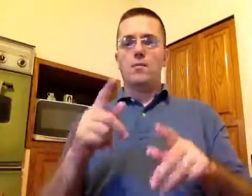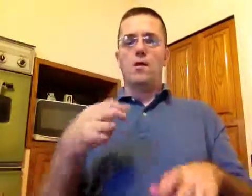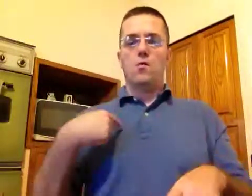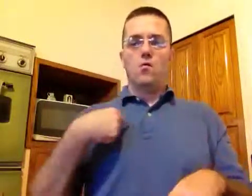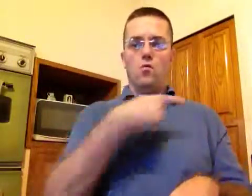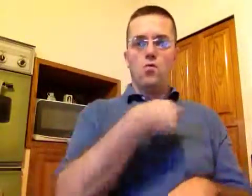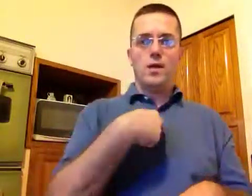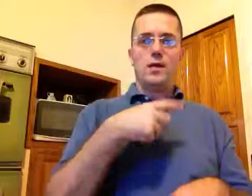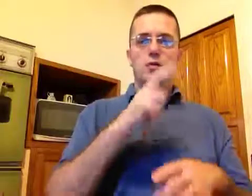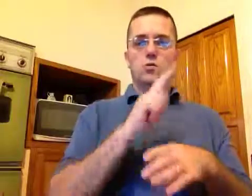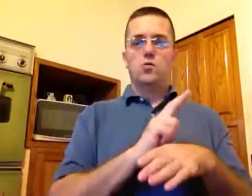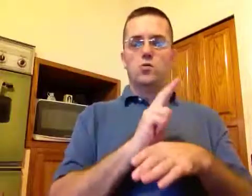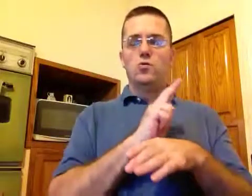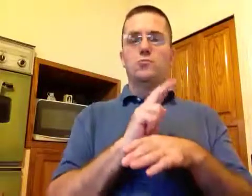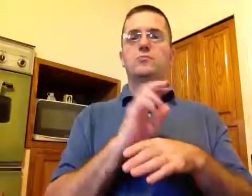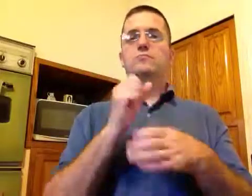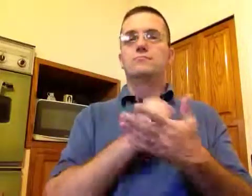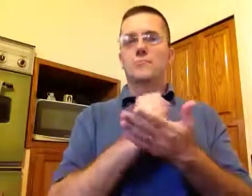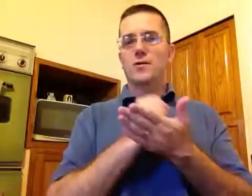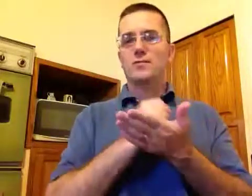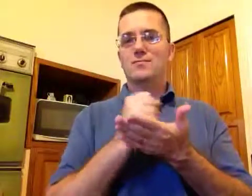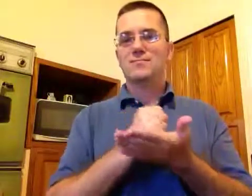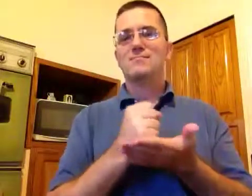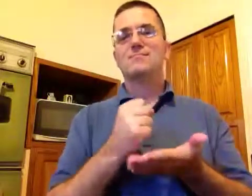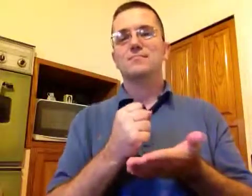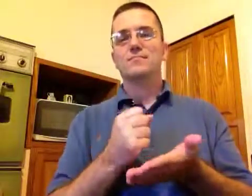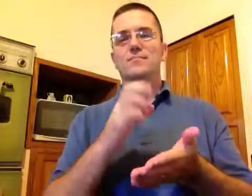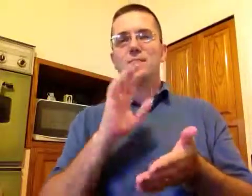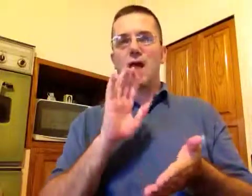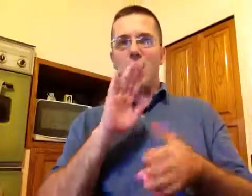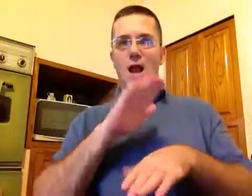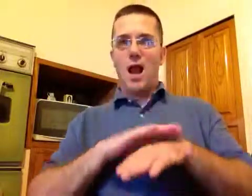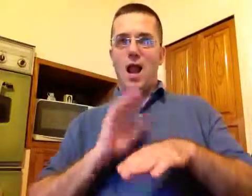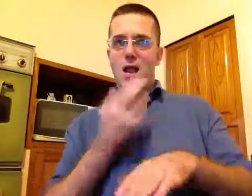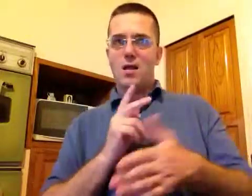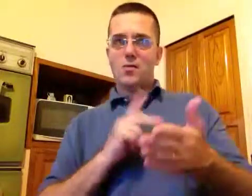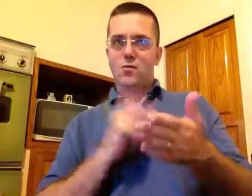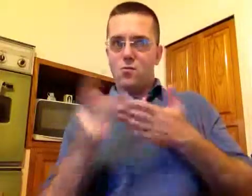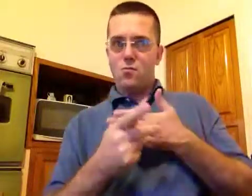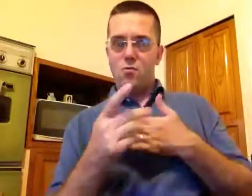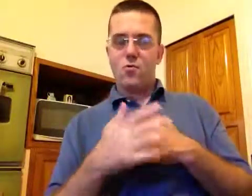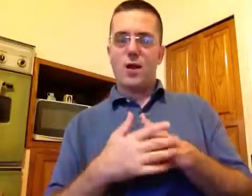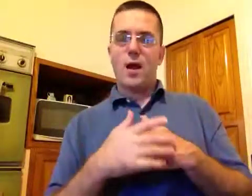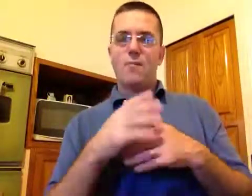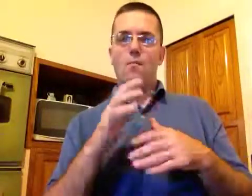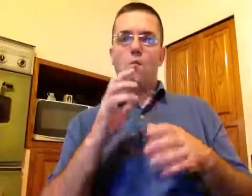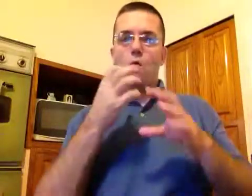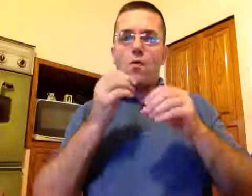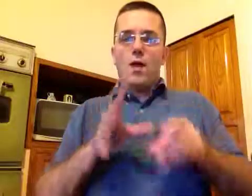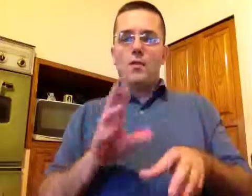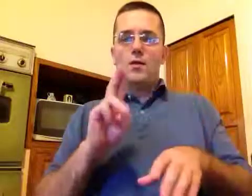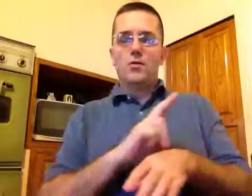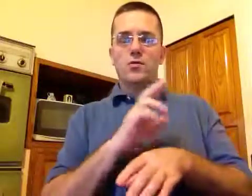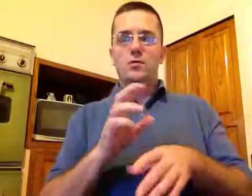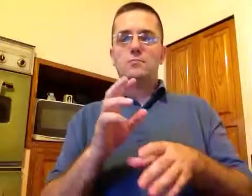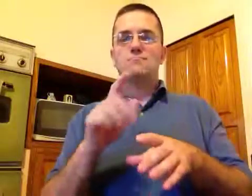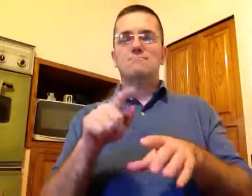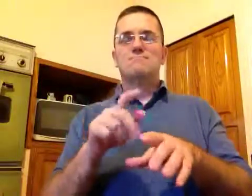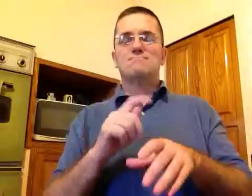cards to get us on your program, and it tracked, and it has, without the use of credit cards, it would have taken us longer to get where we